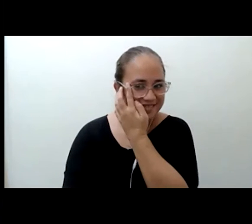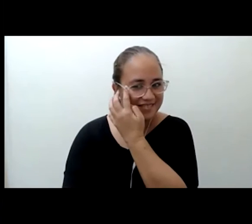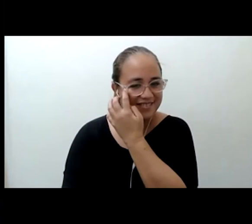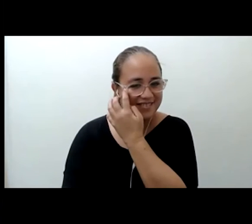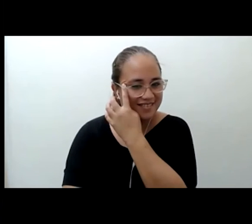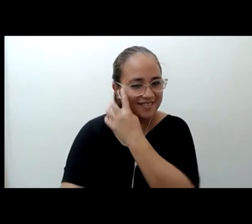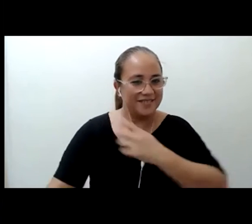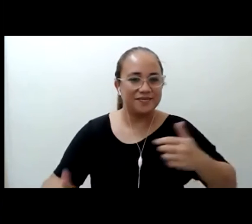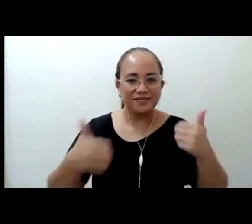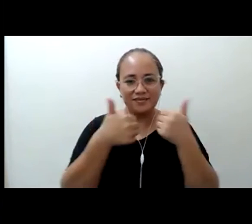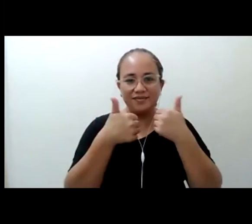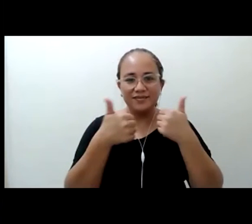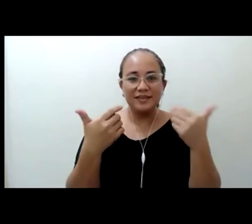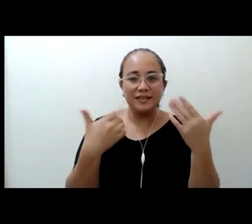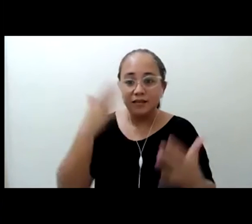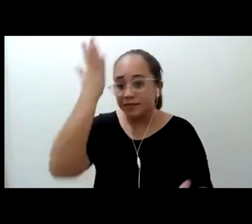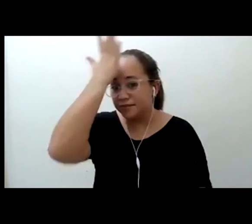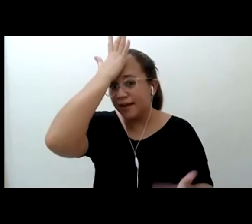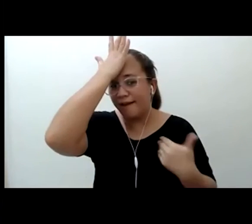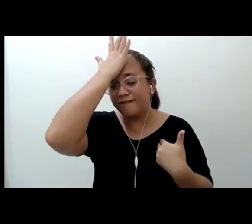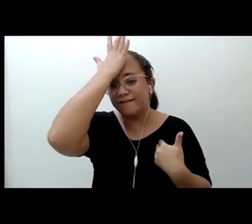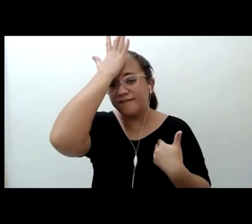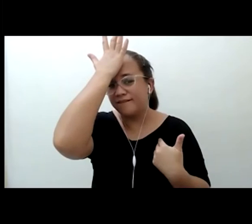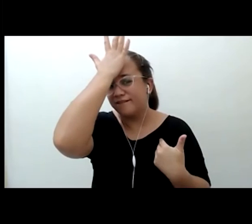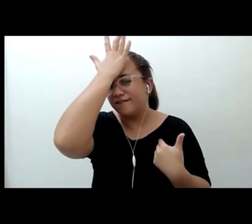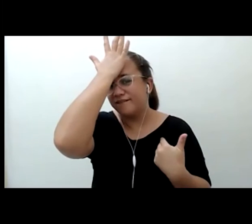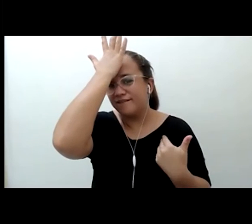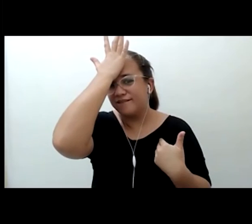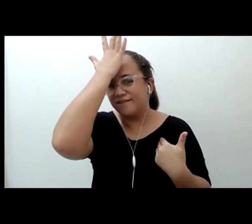Okay, is Phoebes in now?